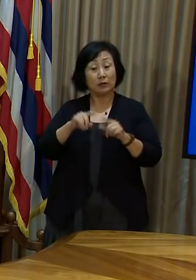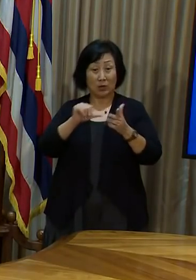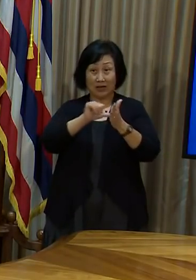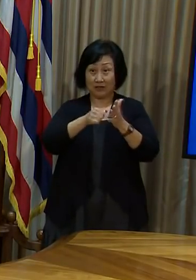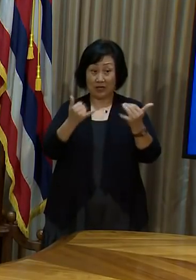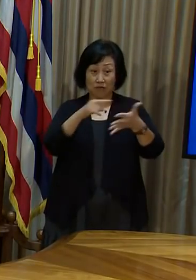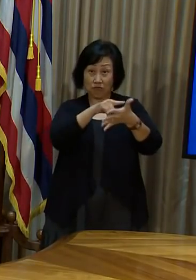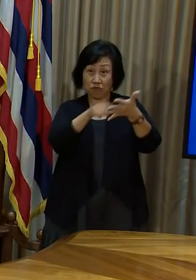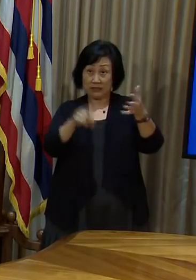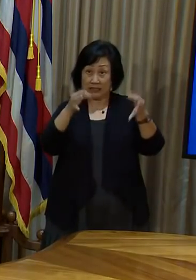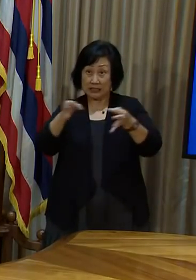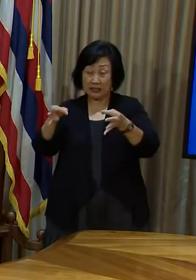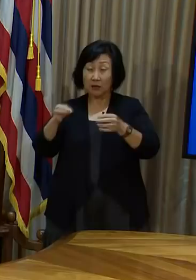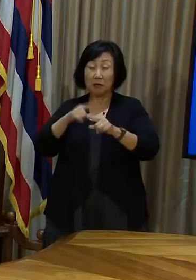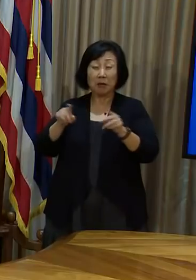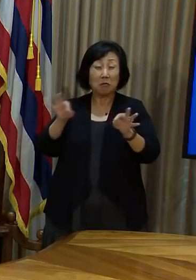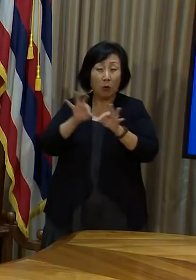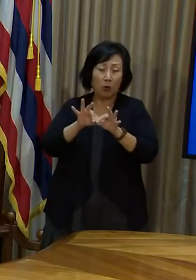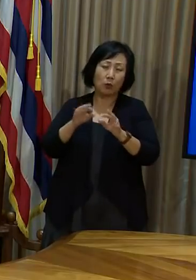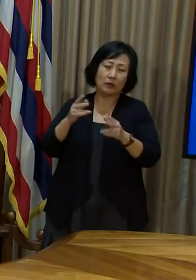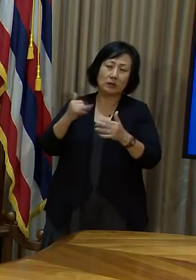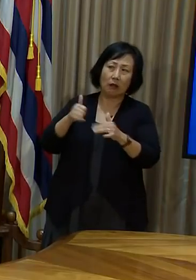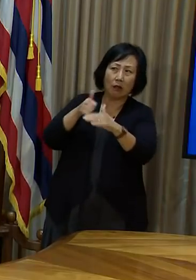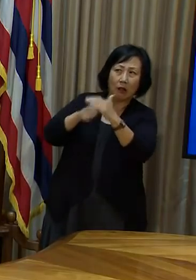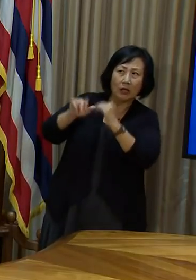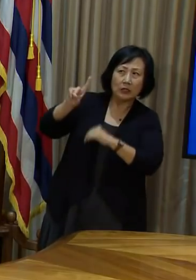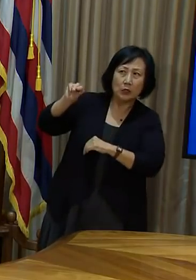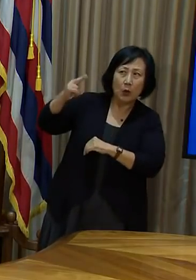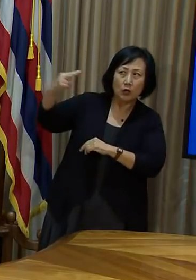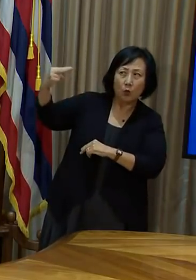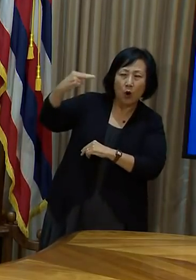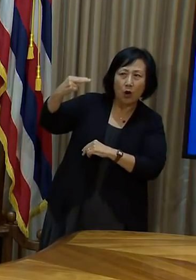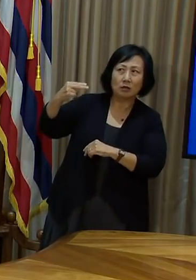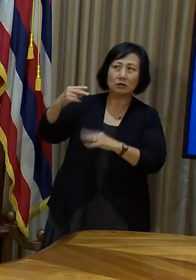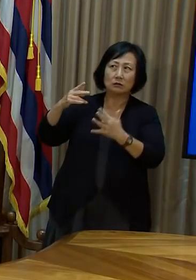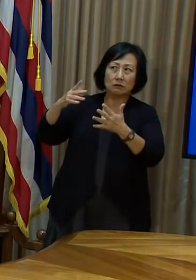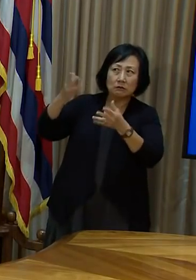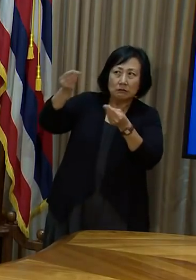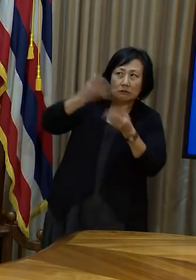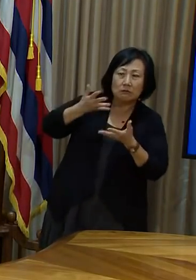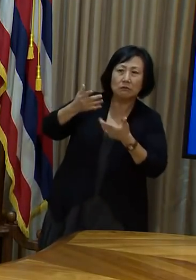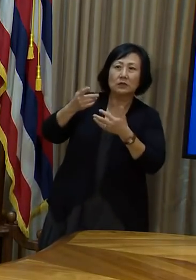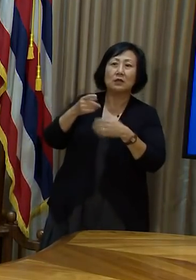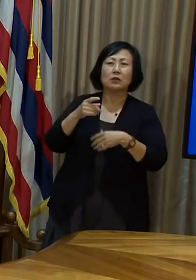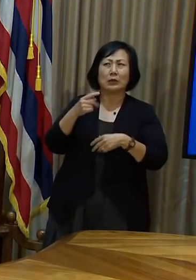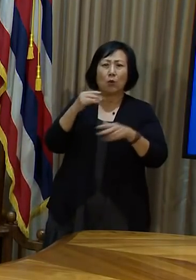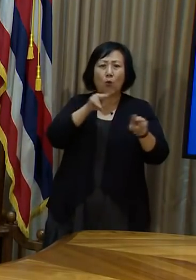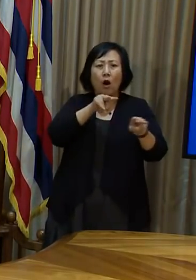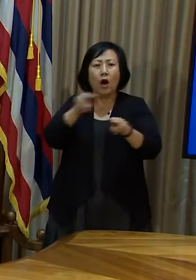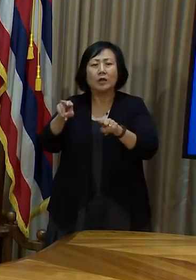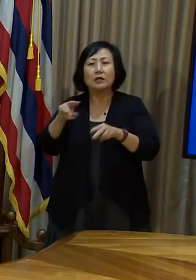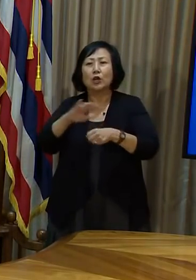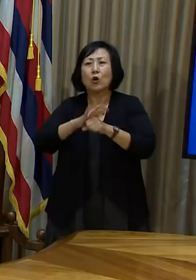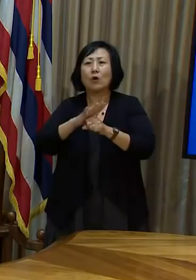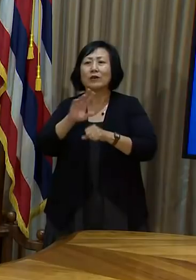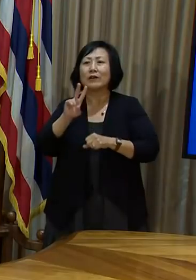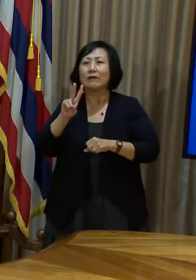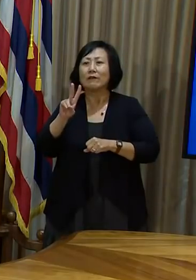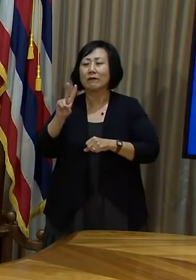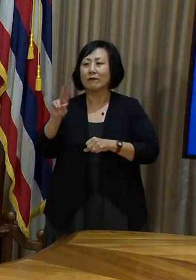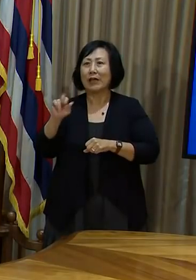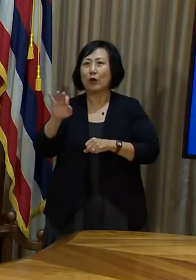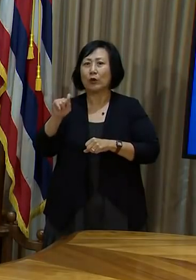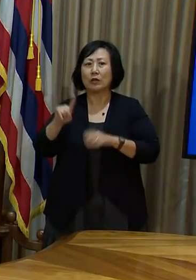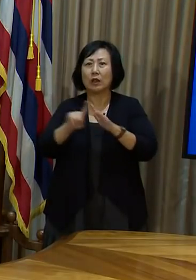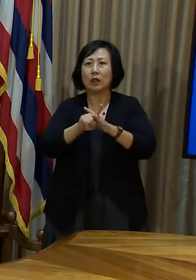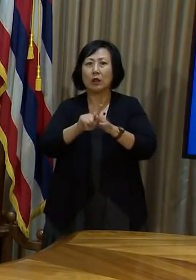by our Department of Health. We continue to look for variants. We continue to do the work to ensure the